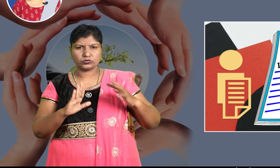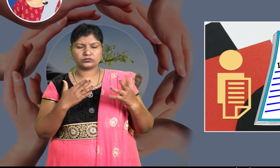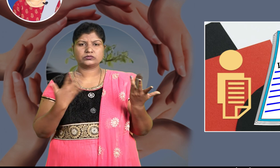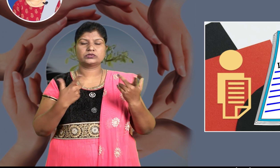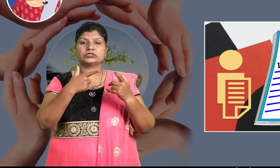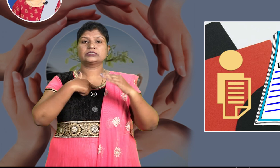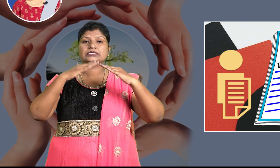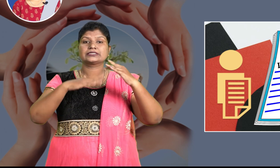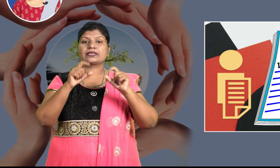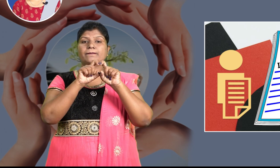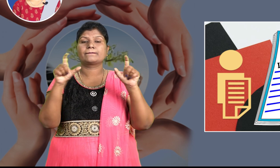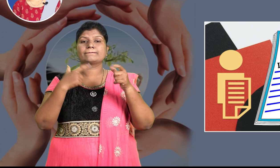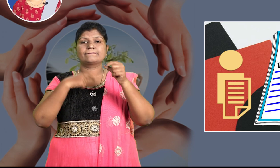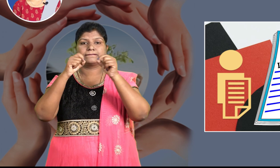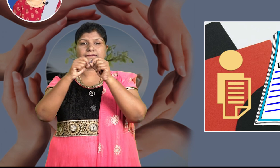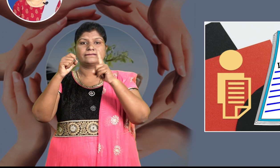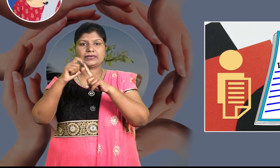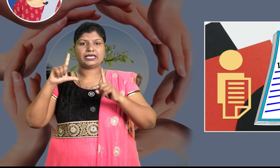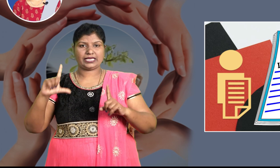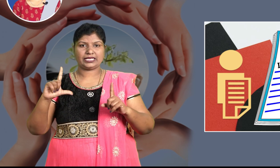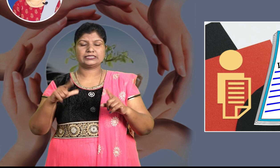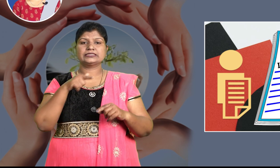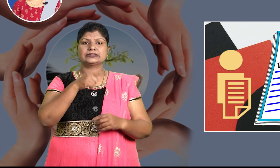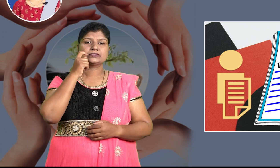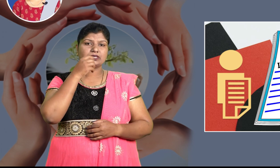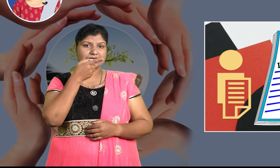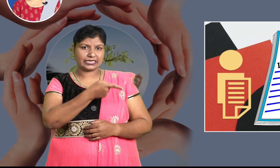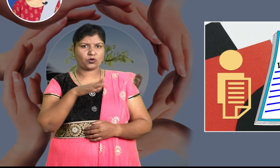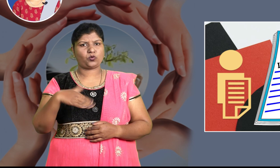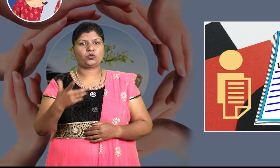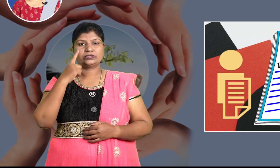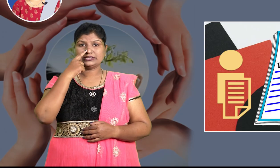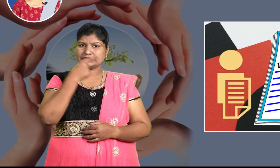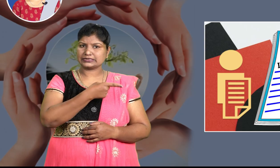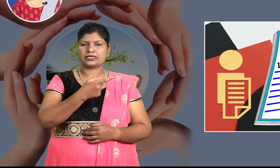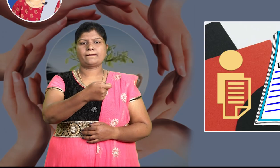BPL, then he or she need not pay the amount.